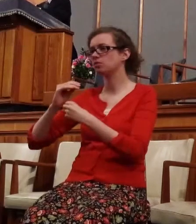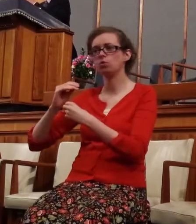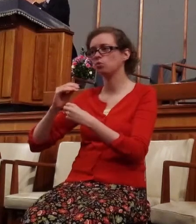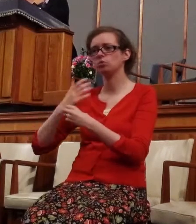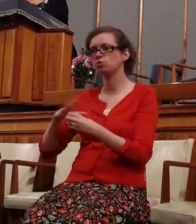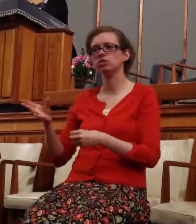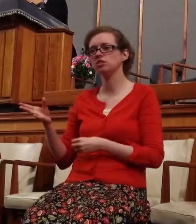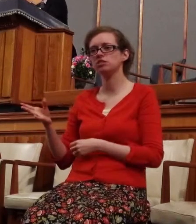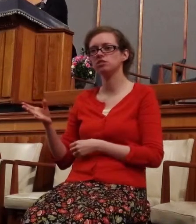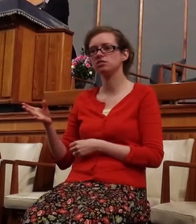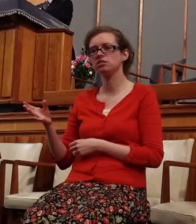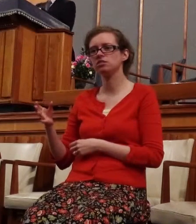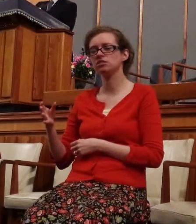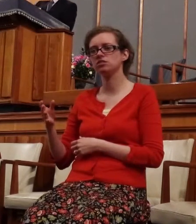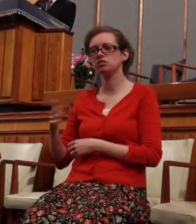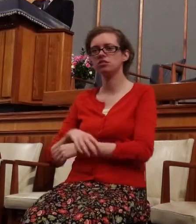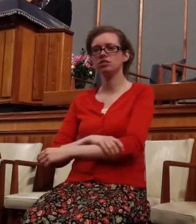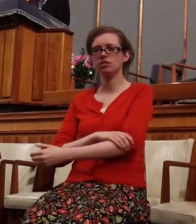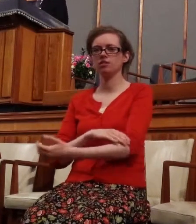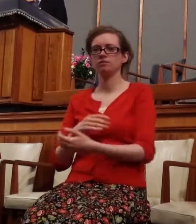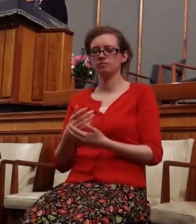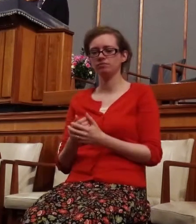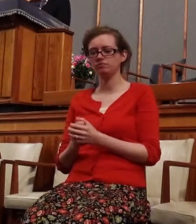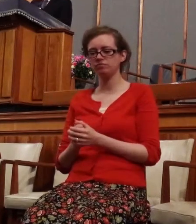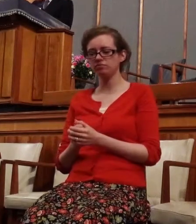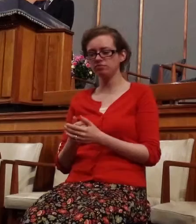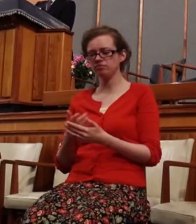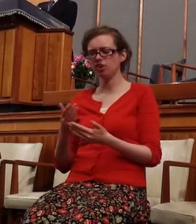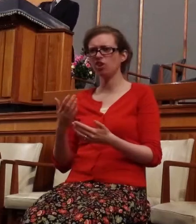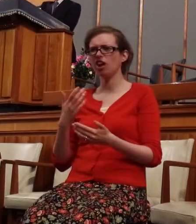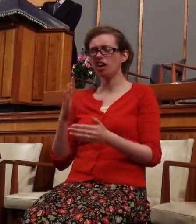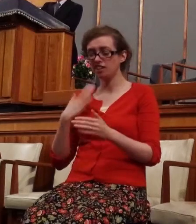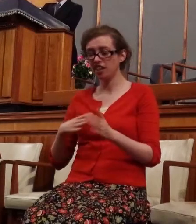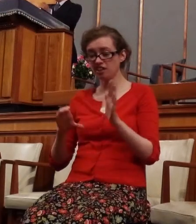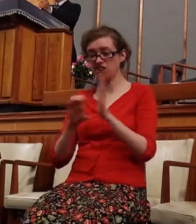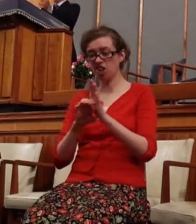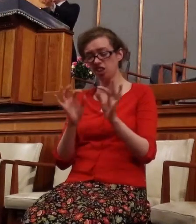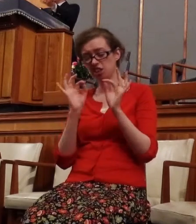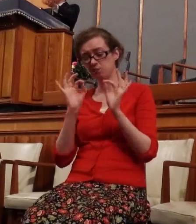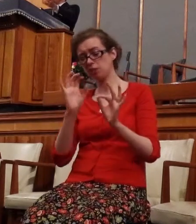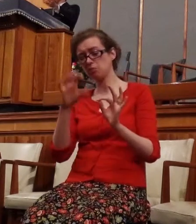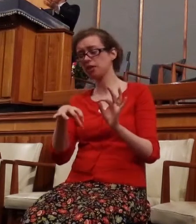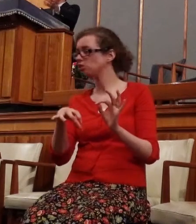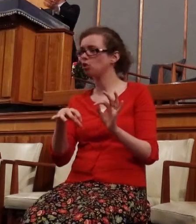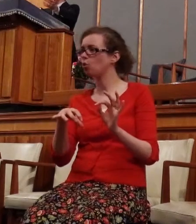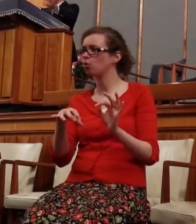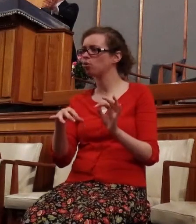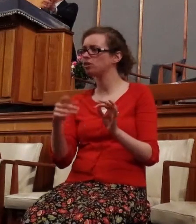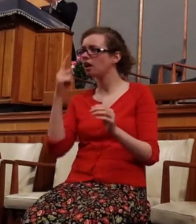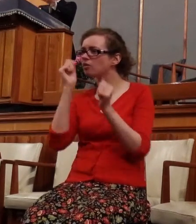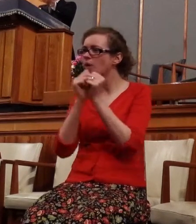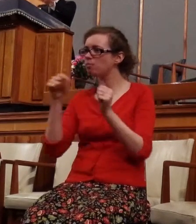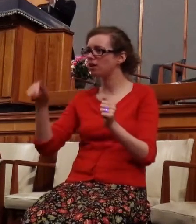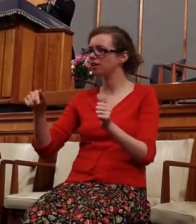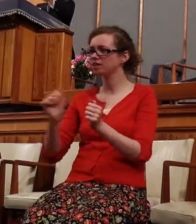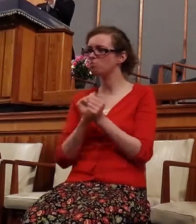be in a specific place, even in a prison. Oh, you are here, you are not in prison tonight. But